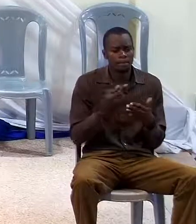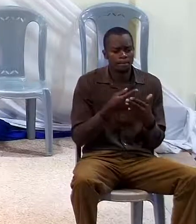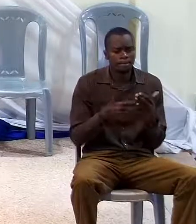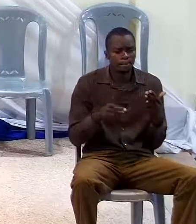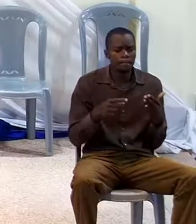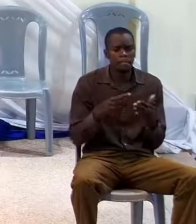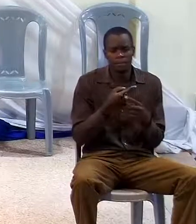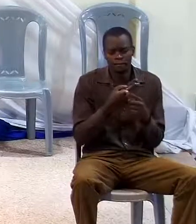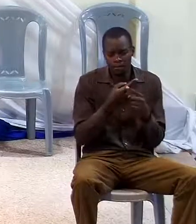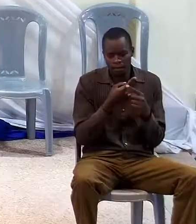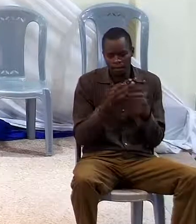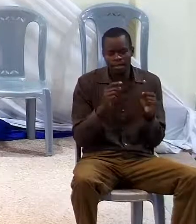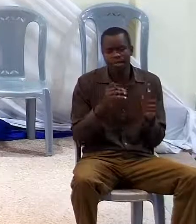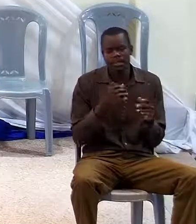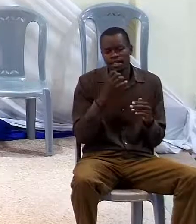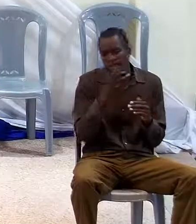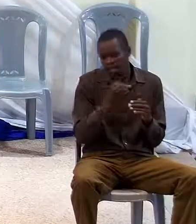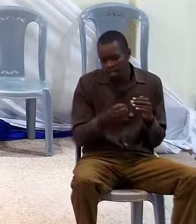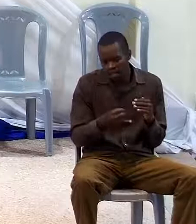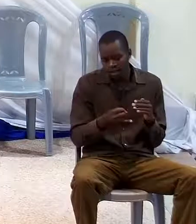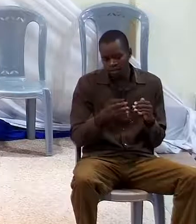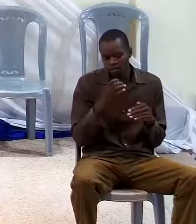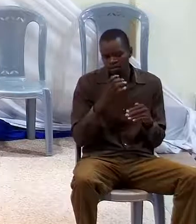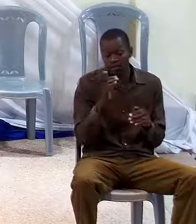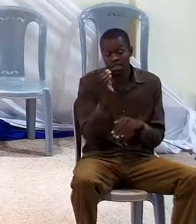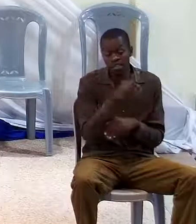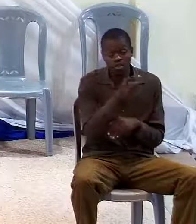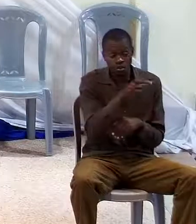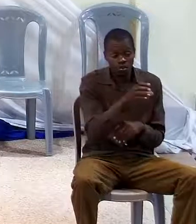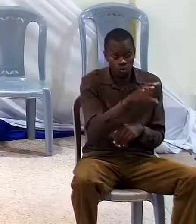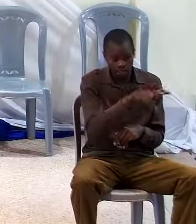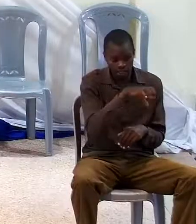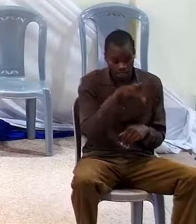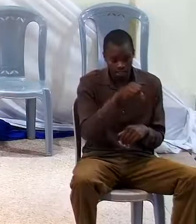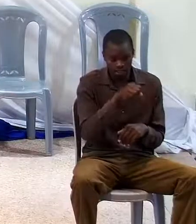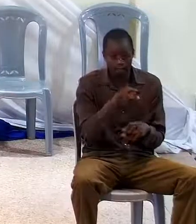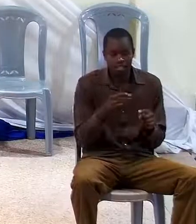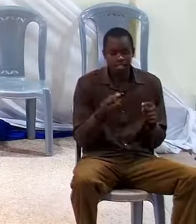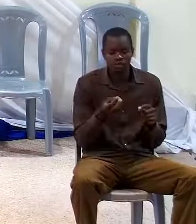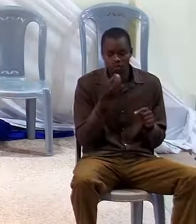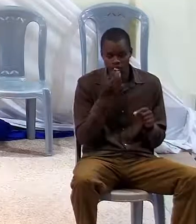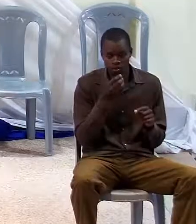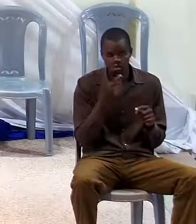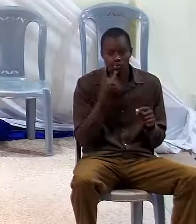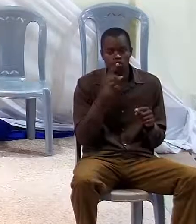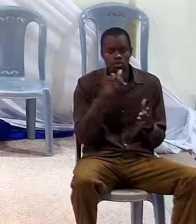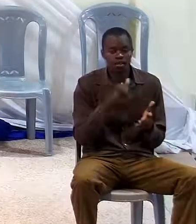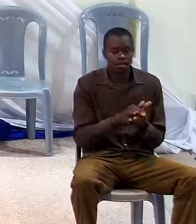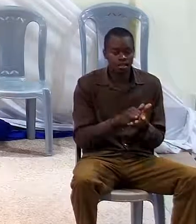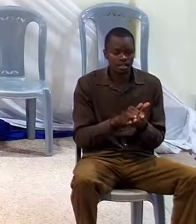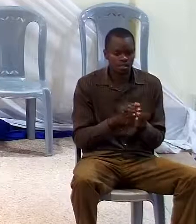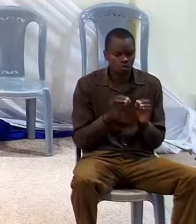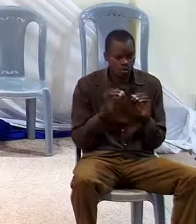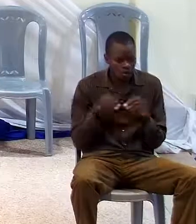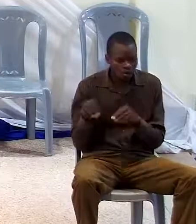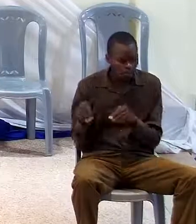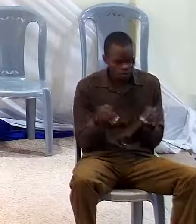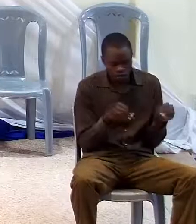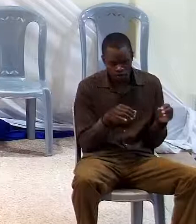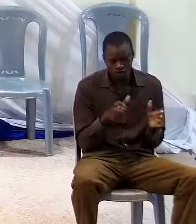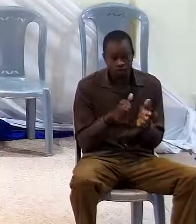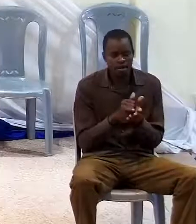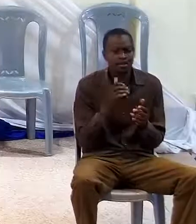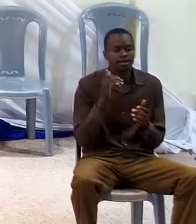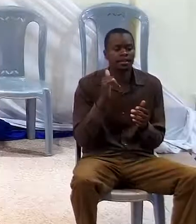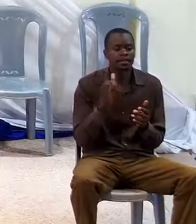eat that food so that you are moved by that state of the mind.